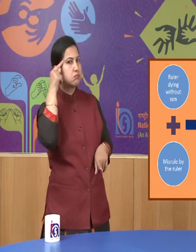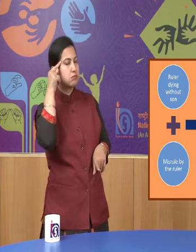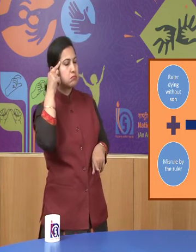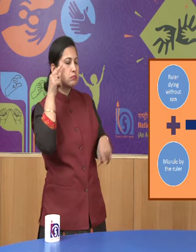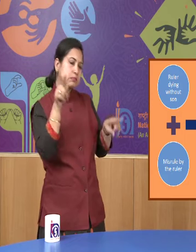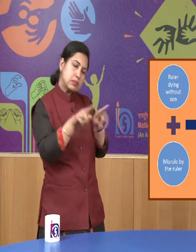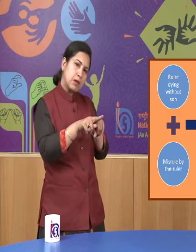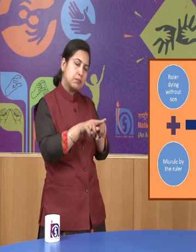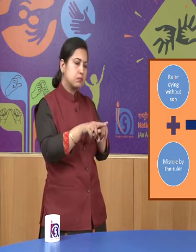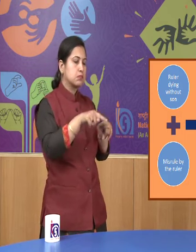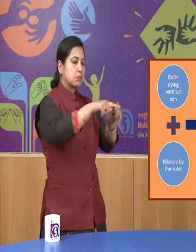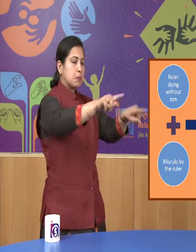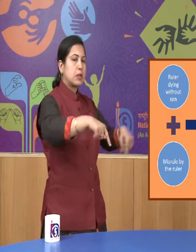British.